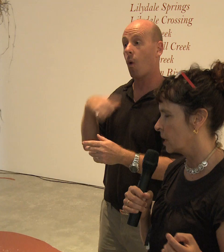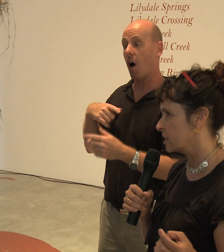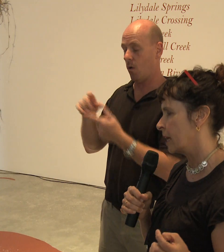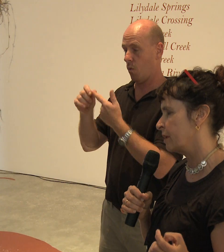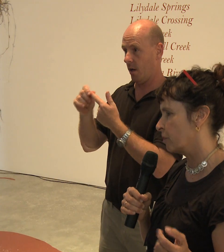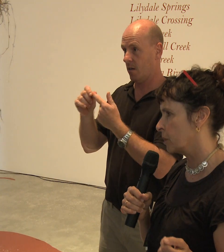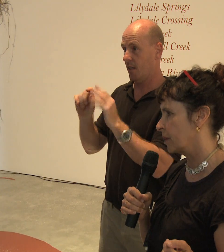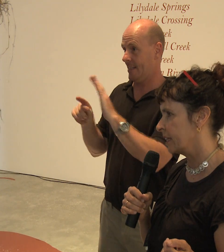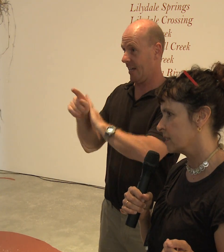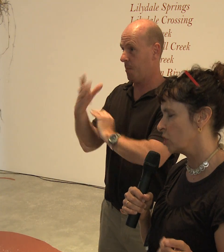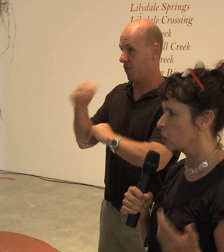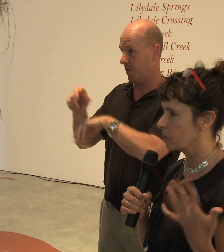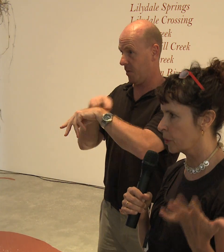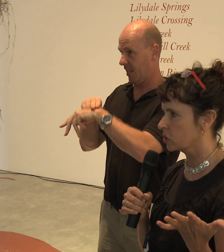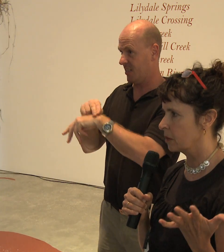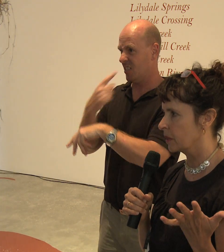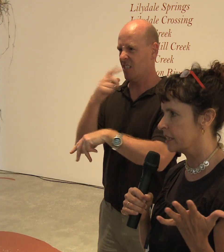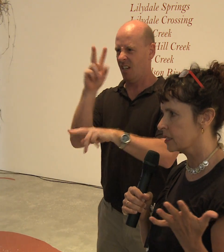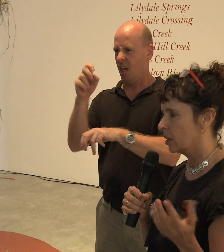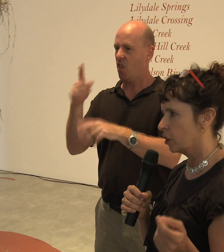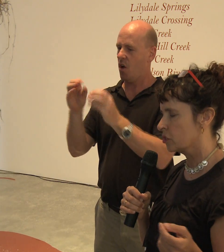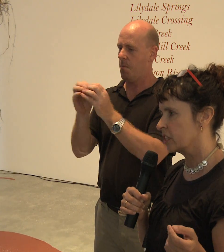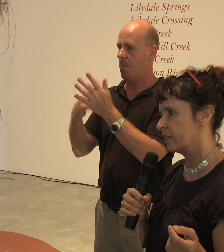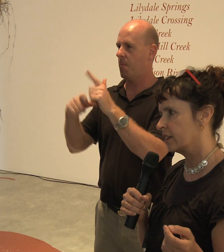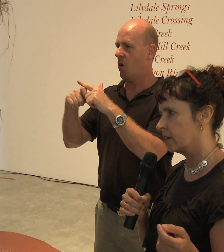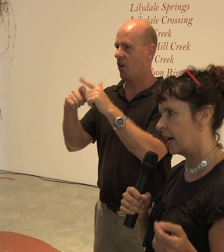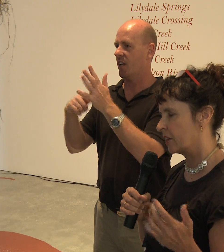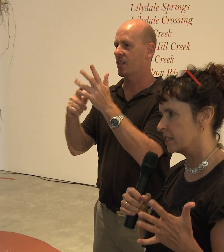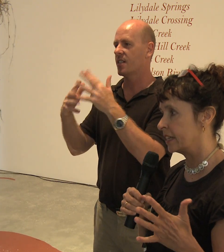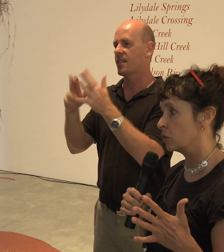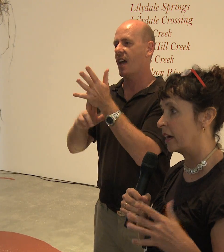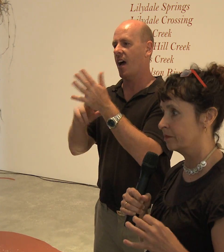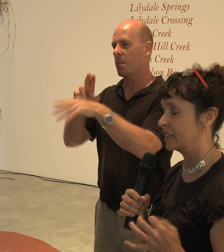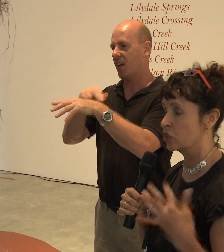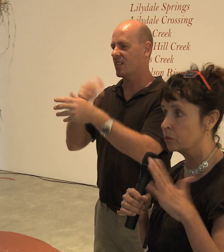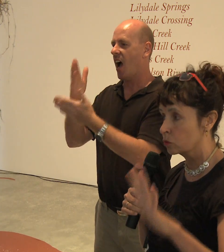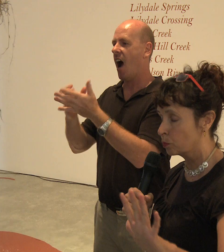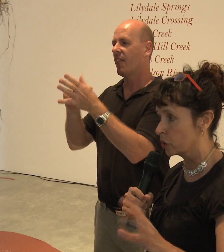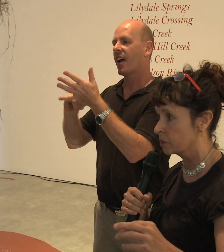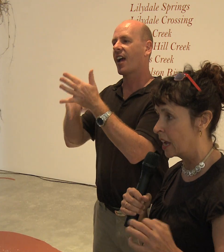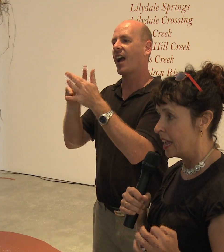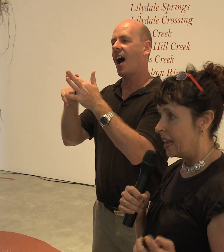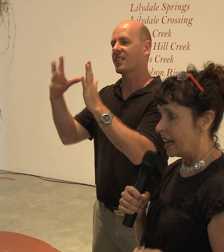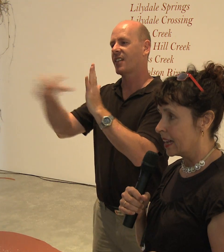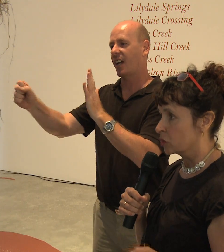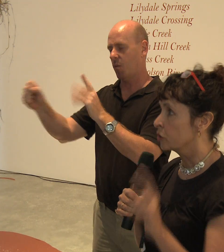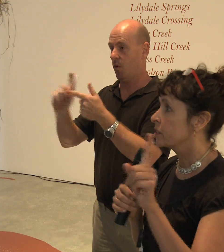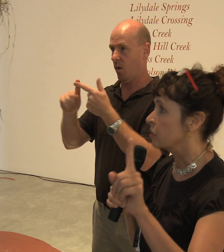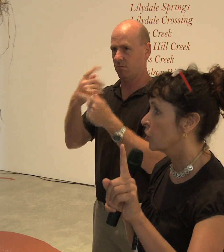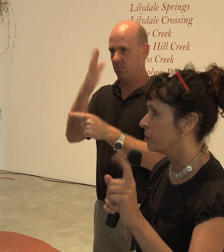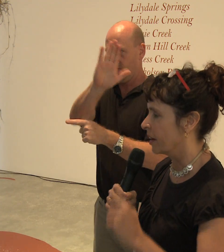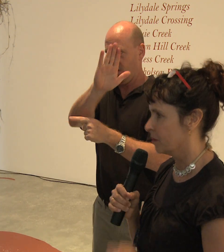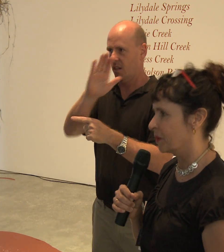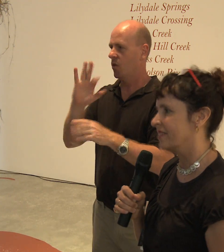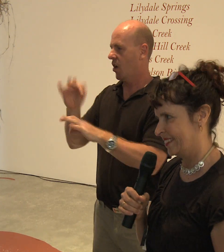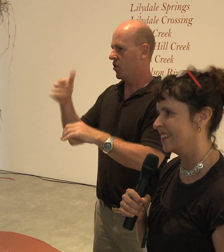were escaping from the police. She called them the Burketown police, who used to take the half-caste kids away, as she put it. Don't use that